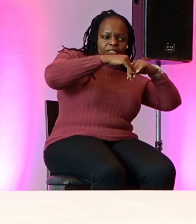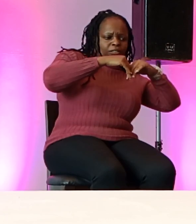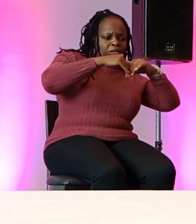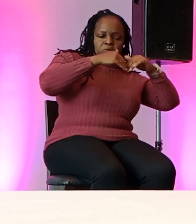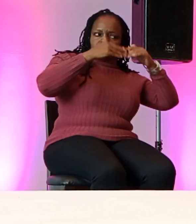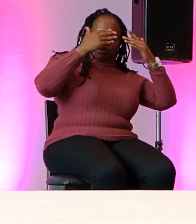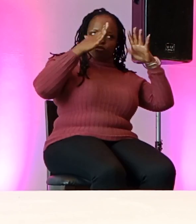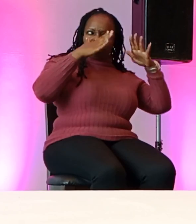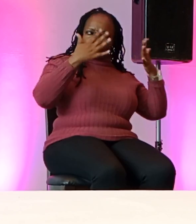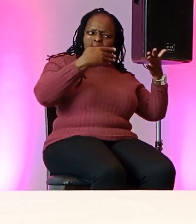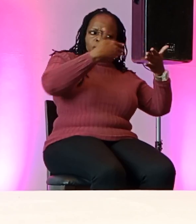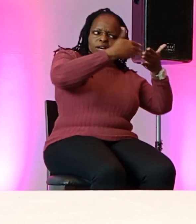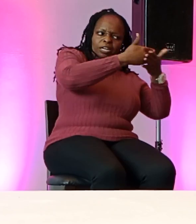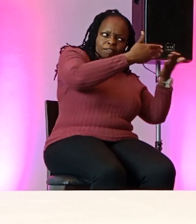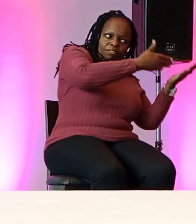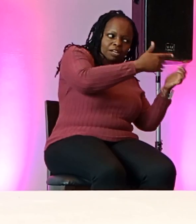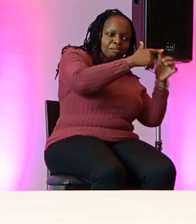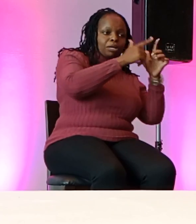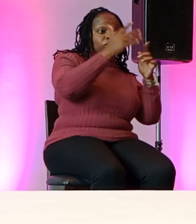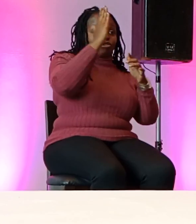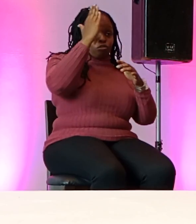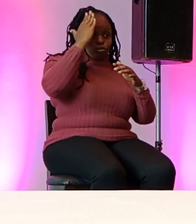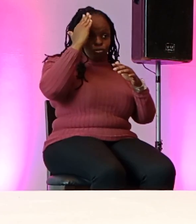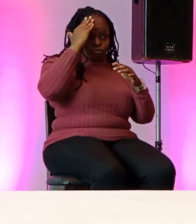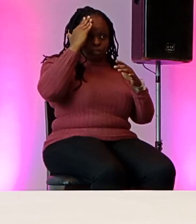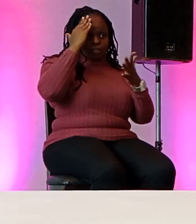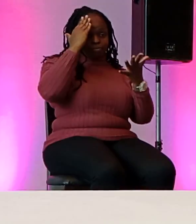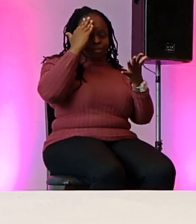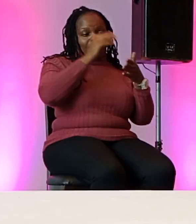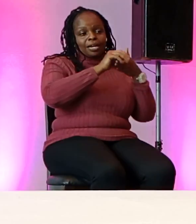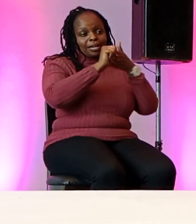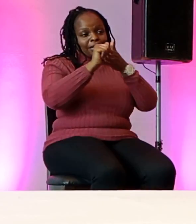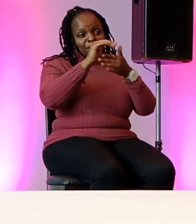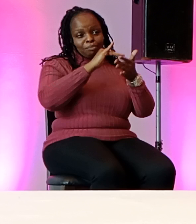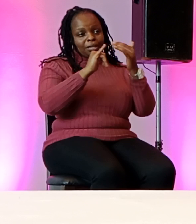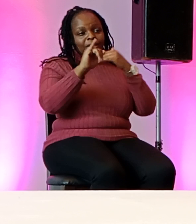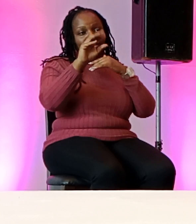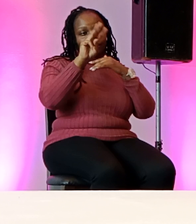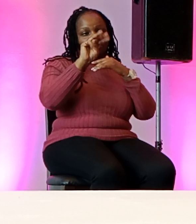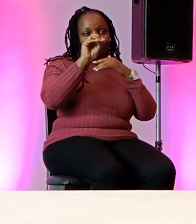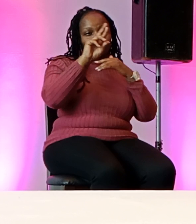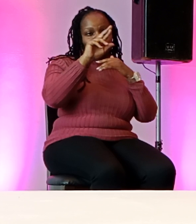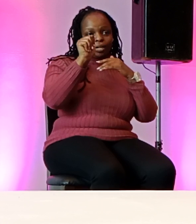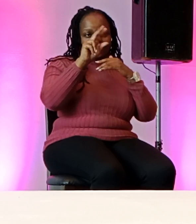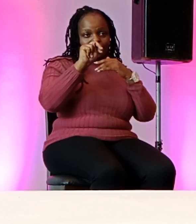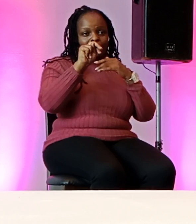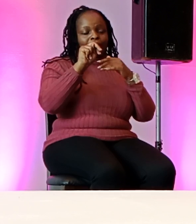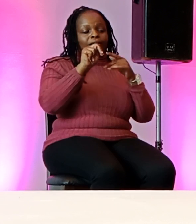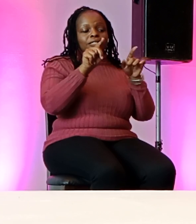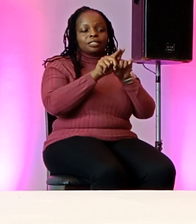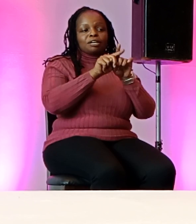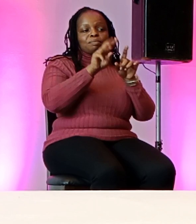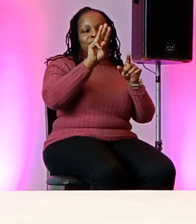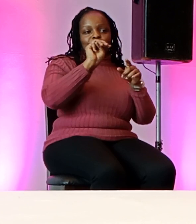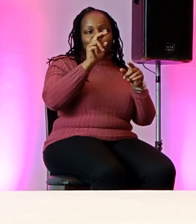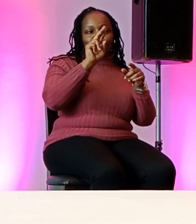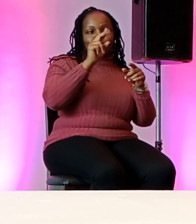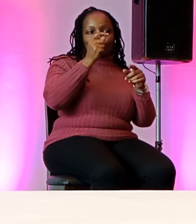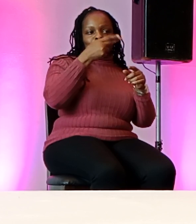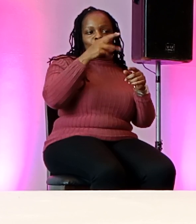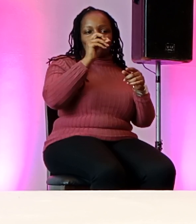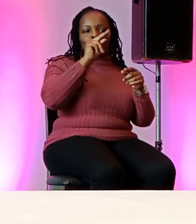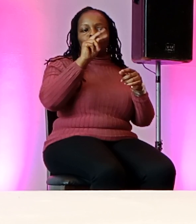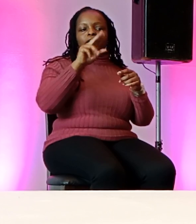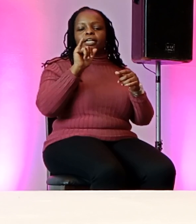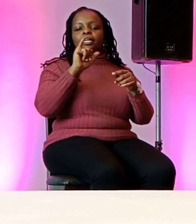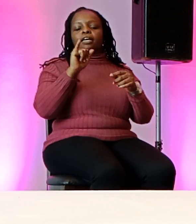knows. To the resistance led by Moran Giti and Muthoni Nyanjiru, whose blood was spilled